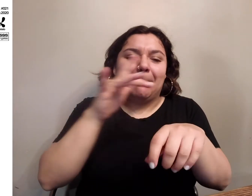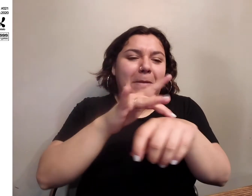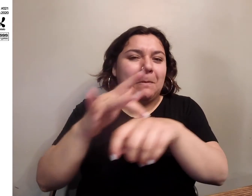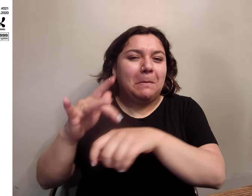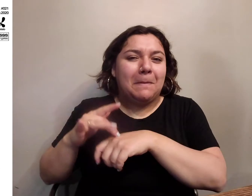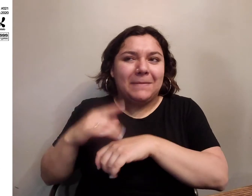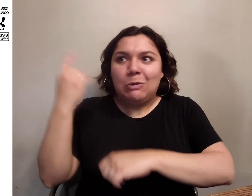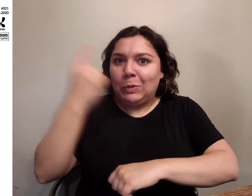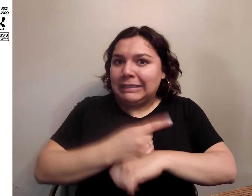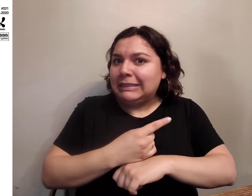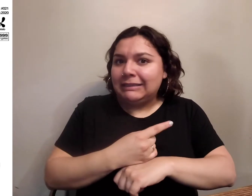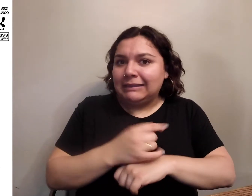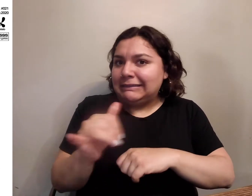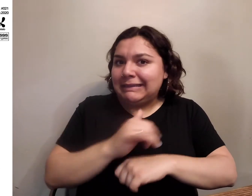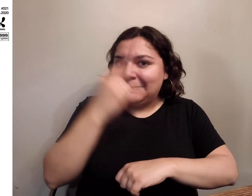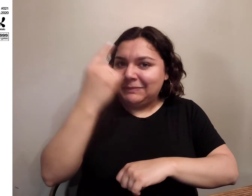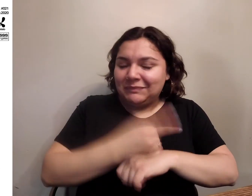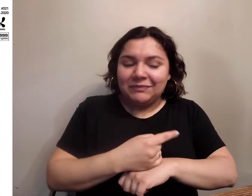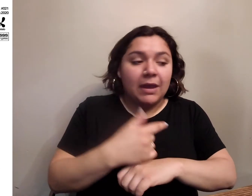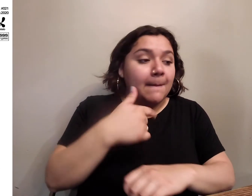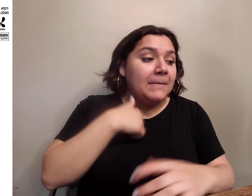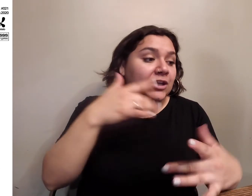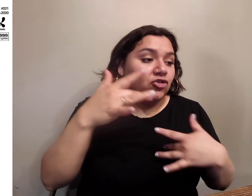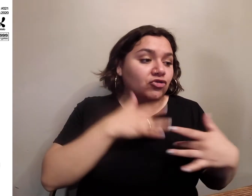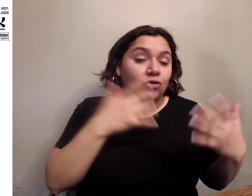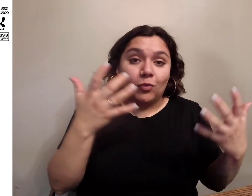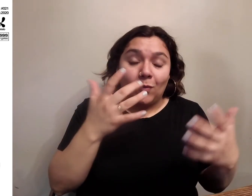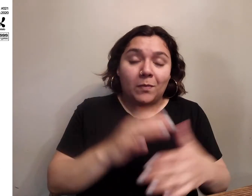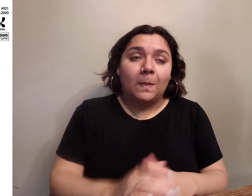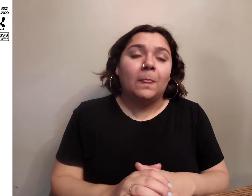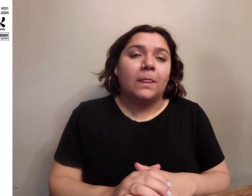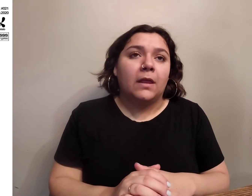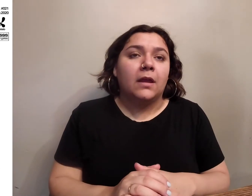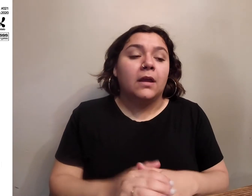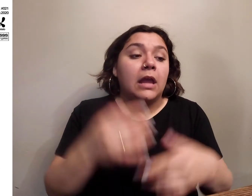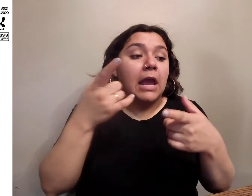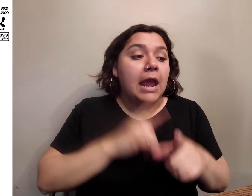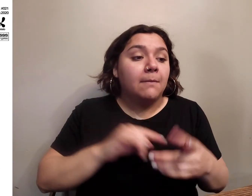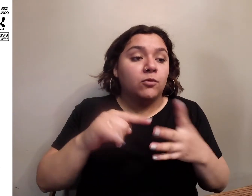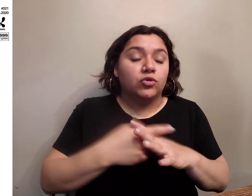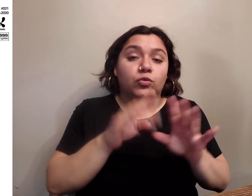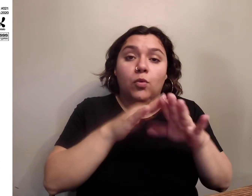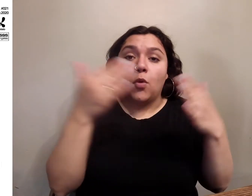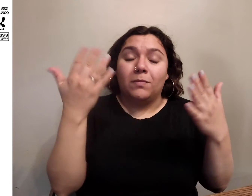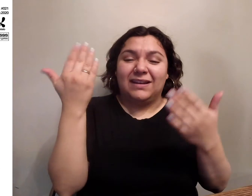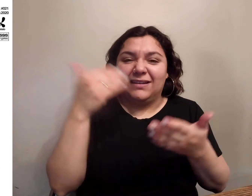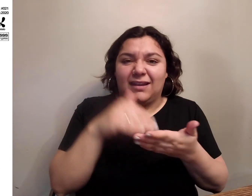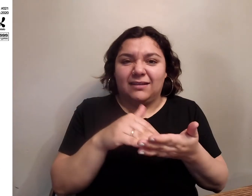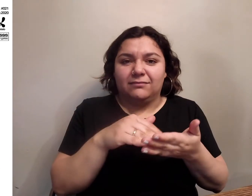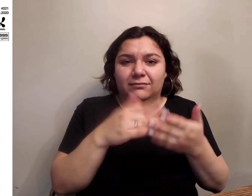one day. What I'm concerned about as we reopen the city,